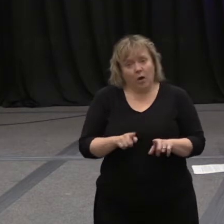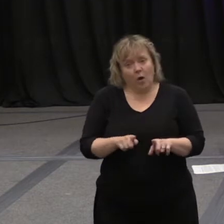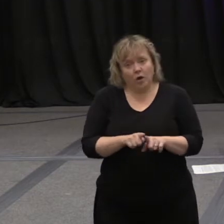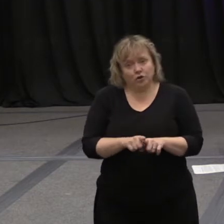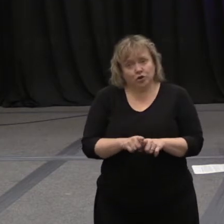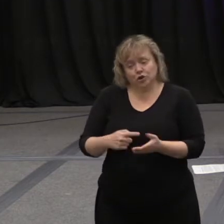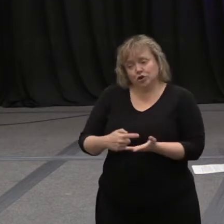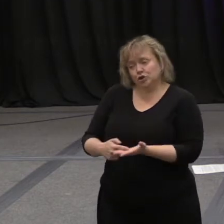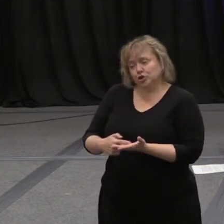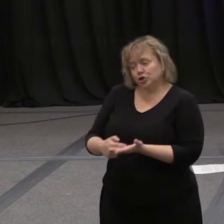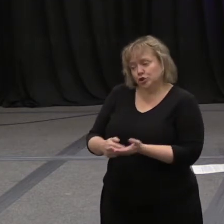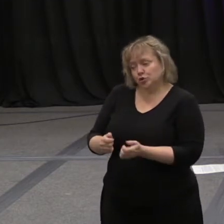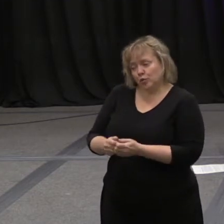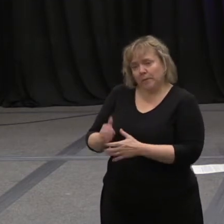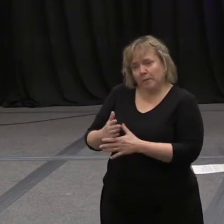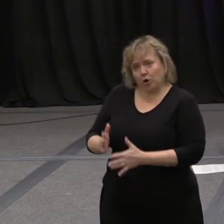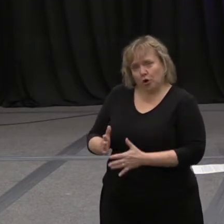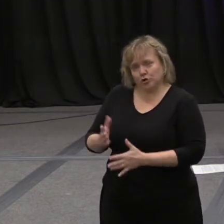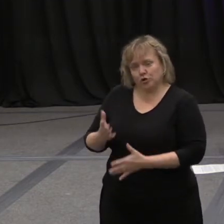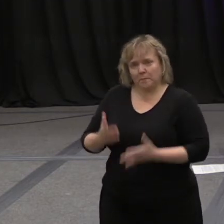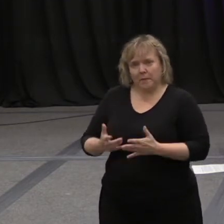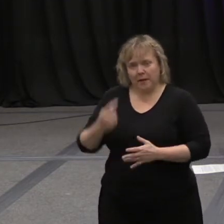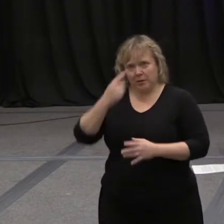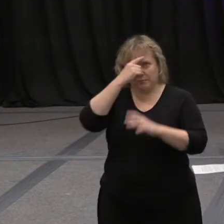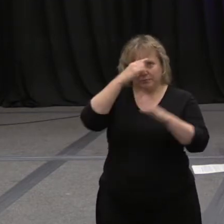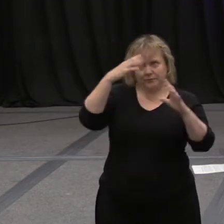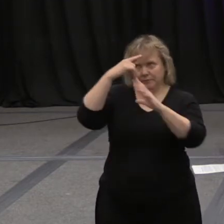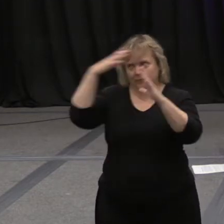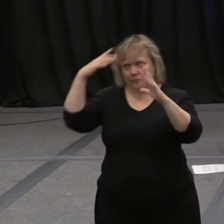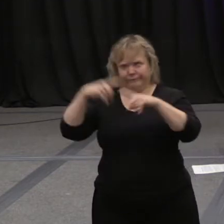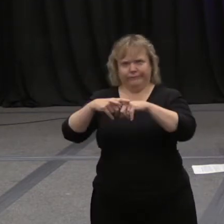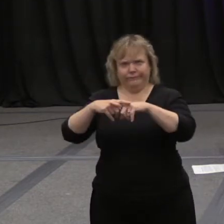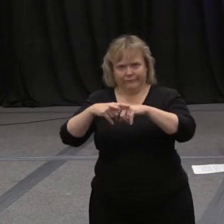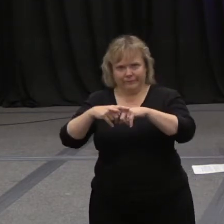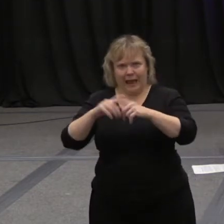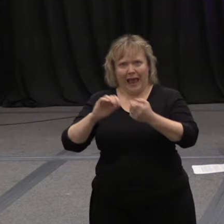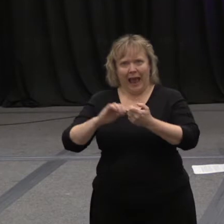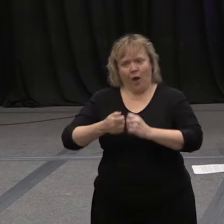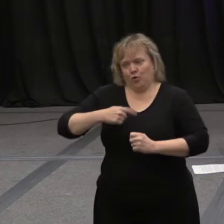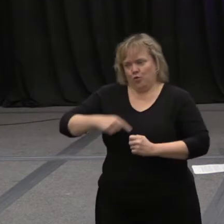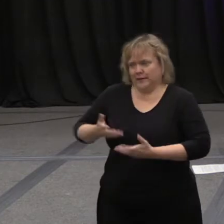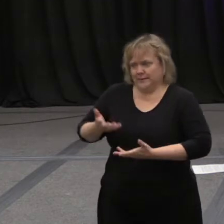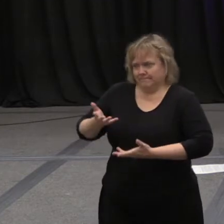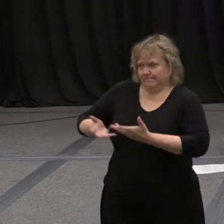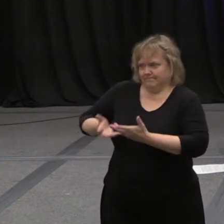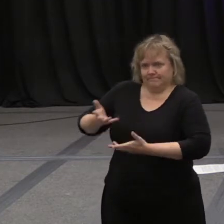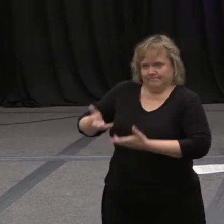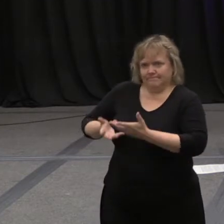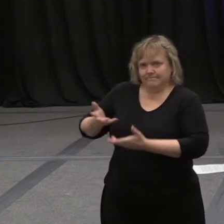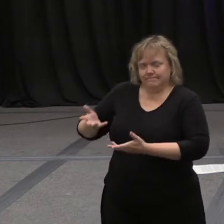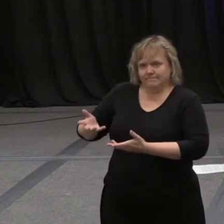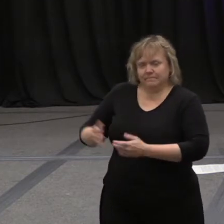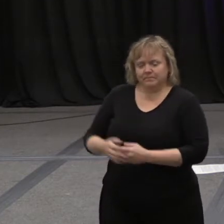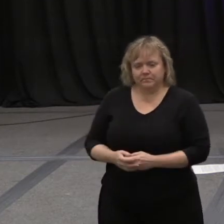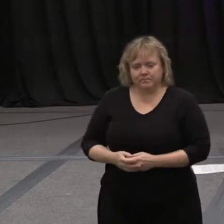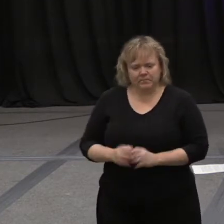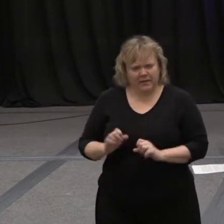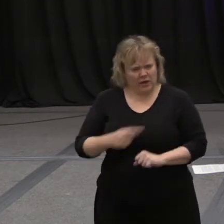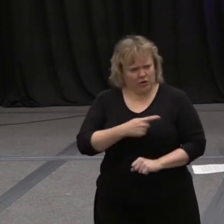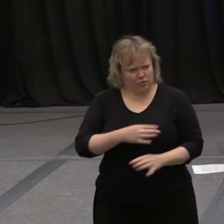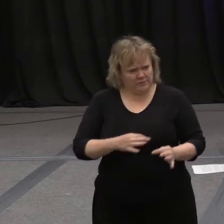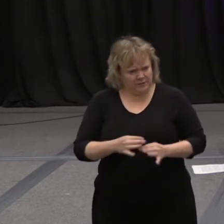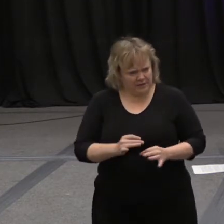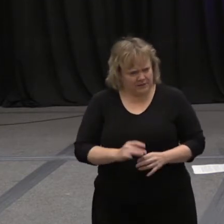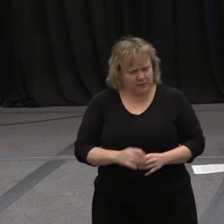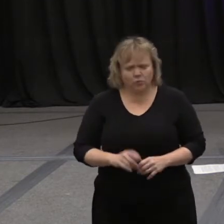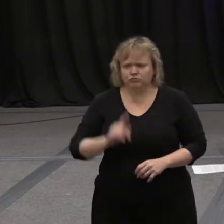one thing, my partner may think another. How do we get on the same page? So if we could talk about meaning making a little bit. Certainly. So